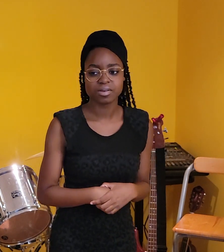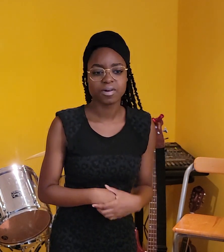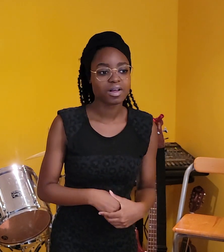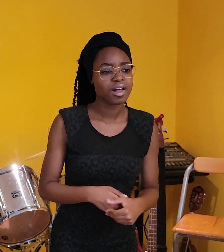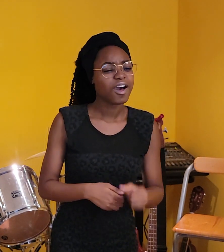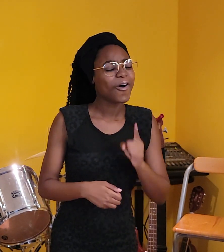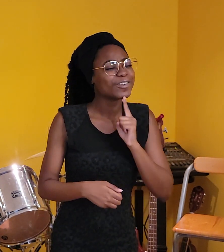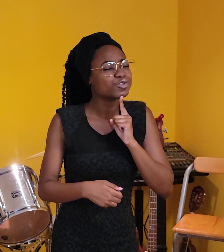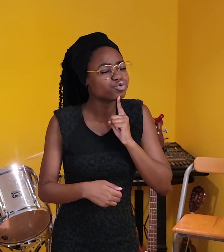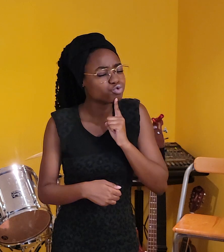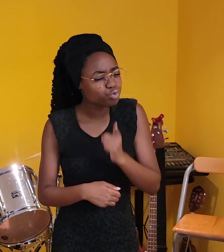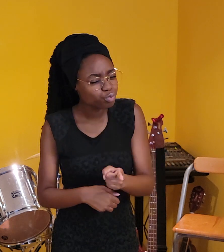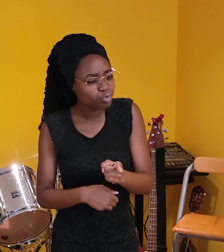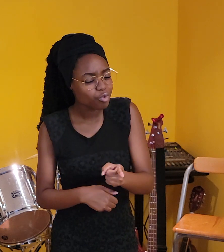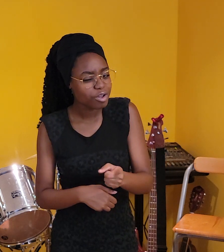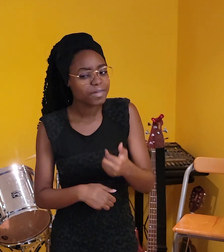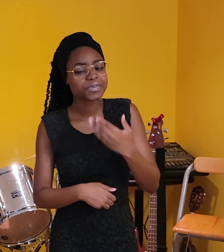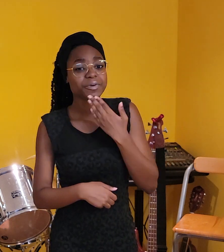good father?